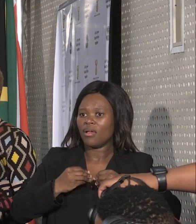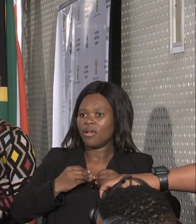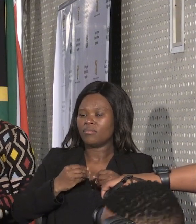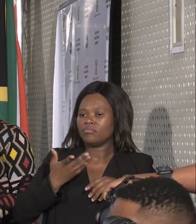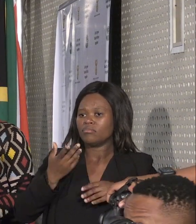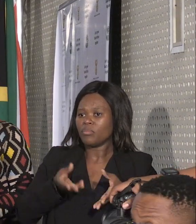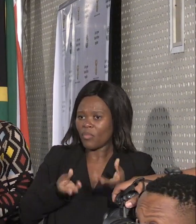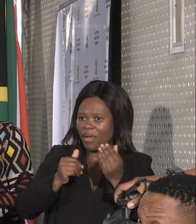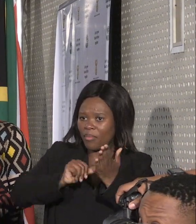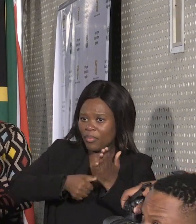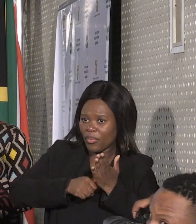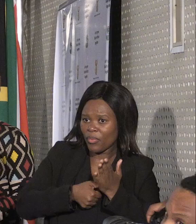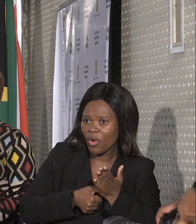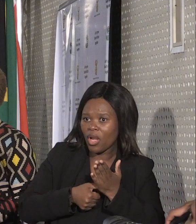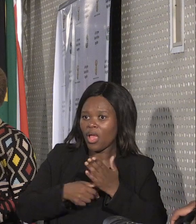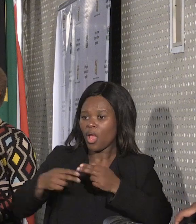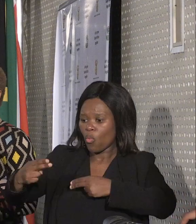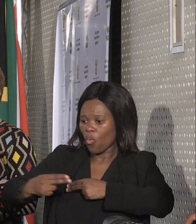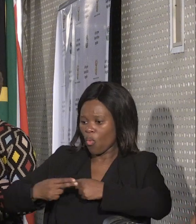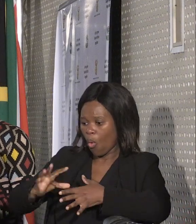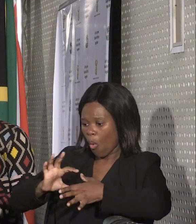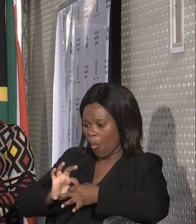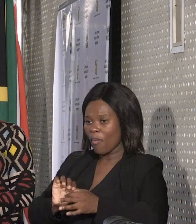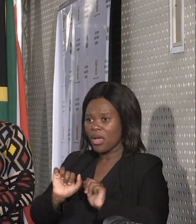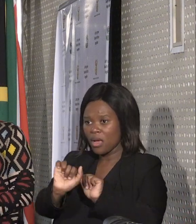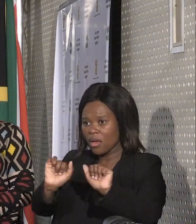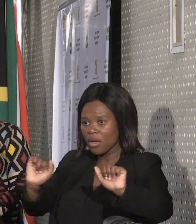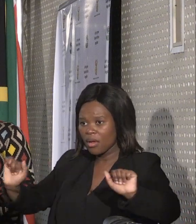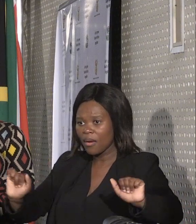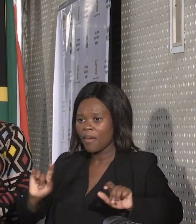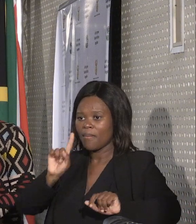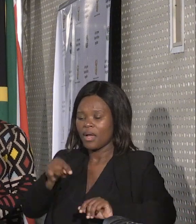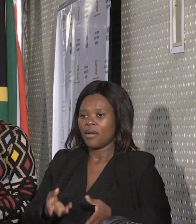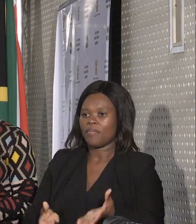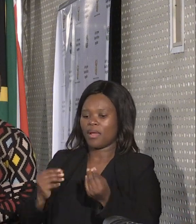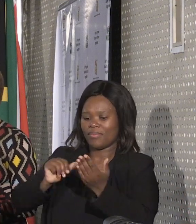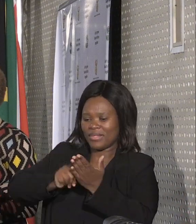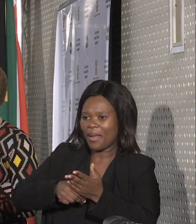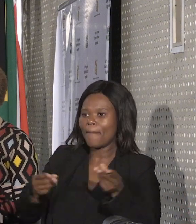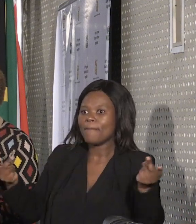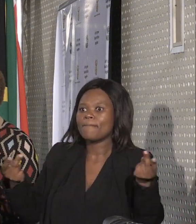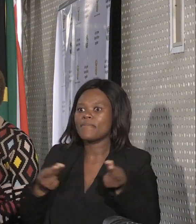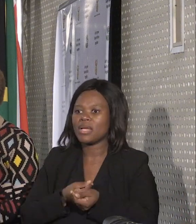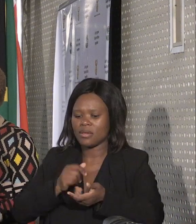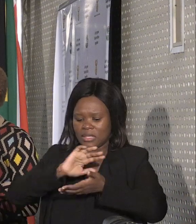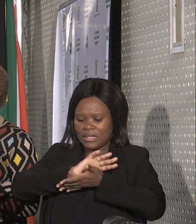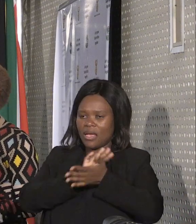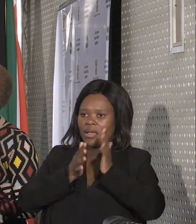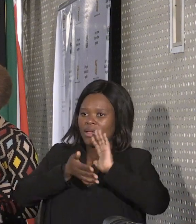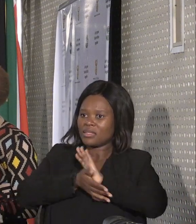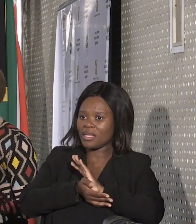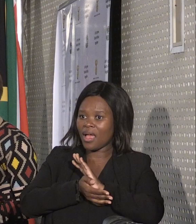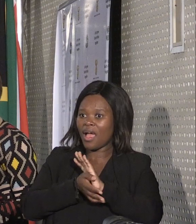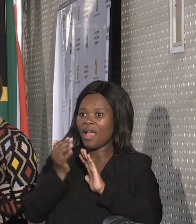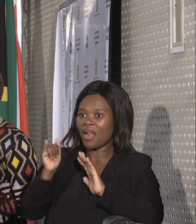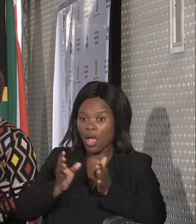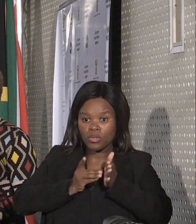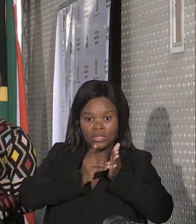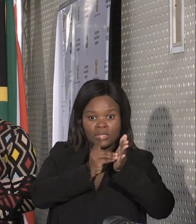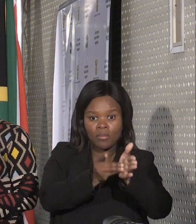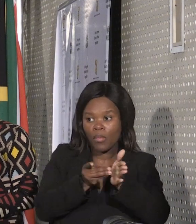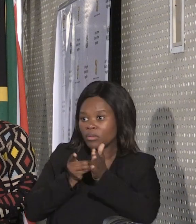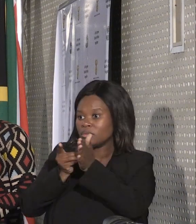imali yabo closer to la behlala khona, funeka bakwazi ukuthola imali yabo immediately isasa